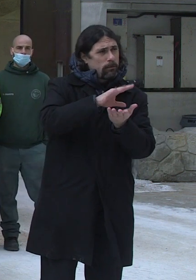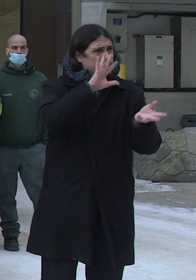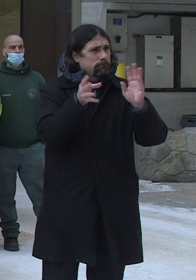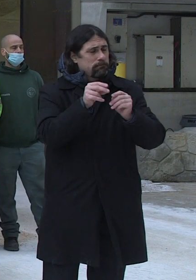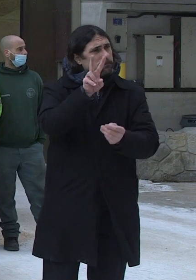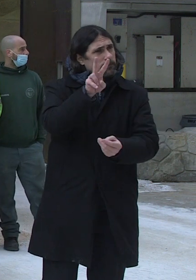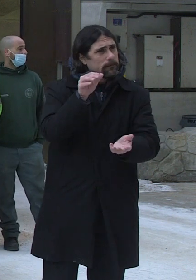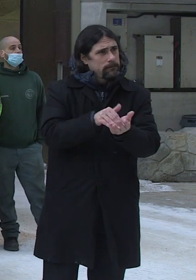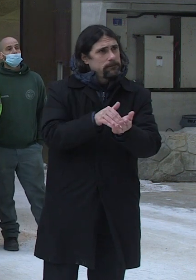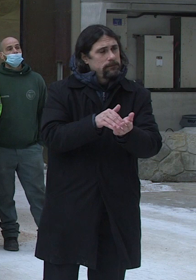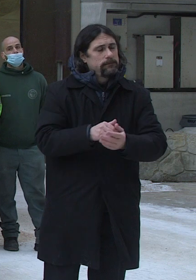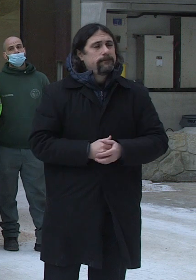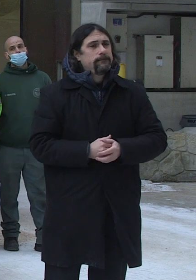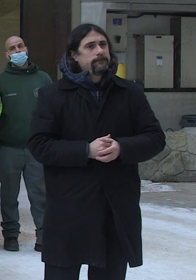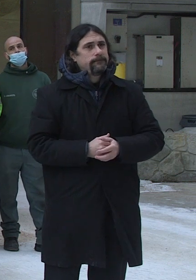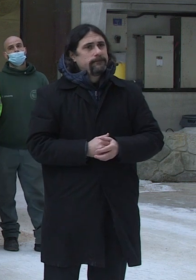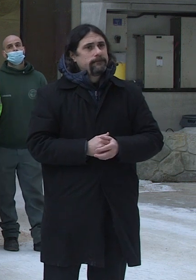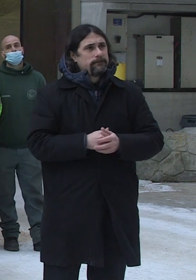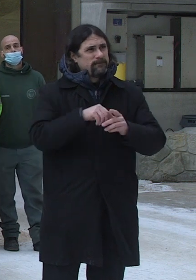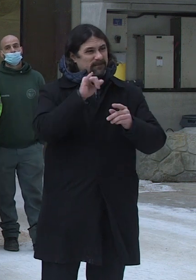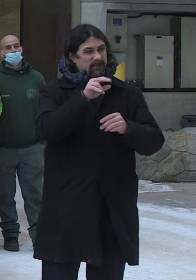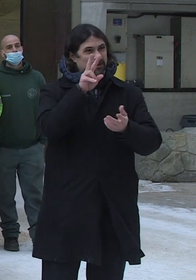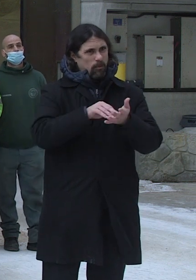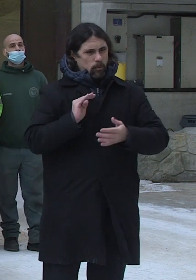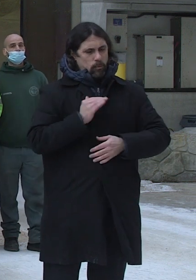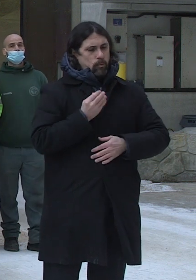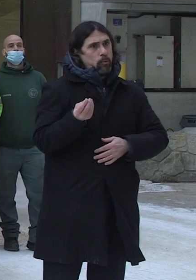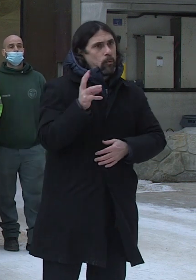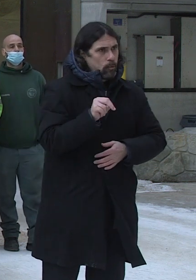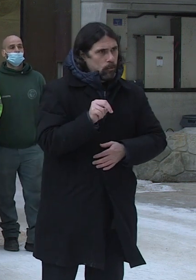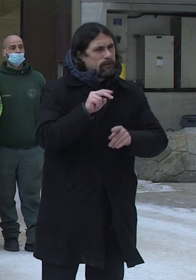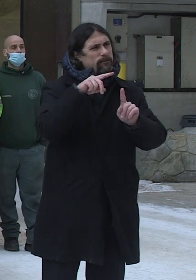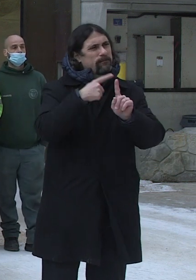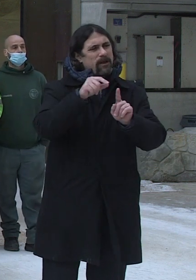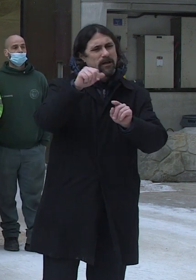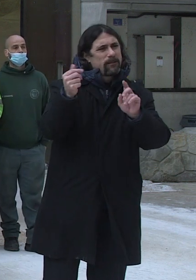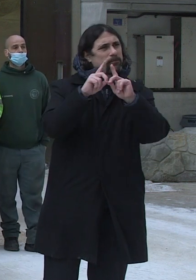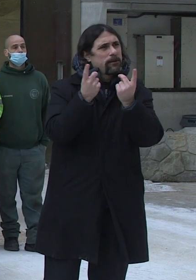coming from DOT, DEP, and Parks Department.